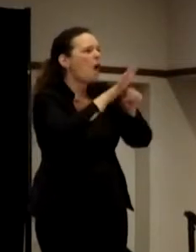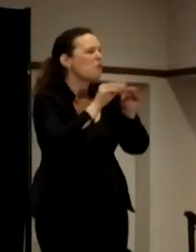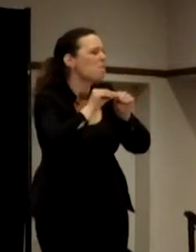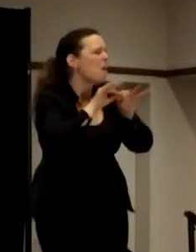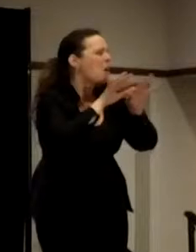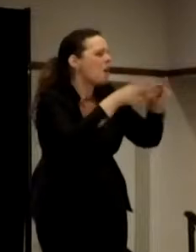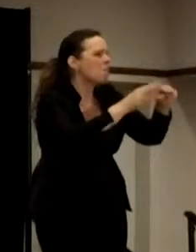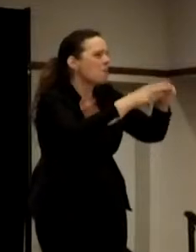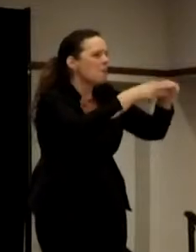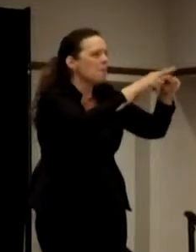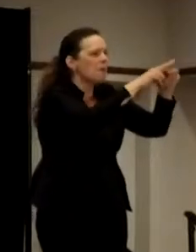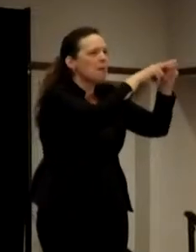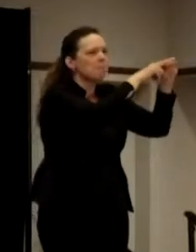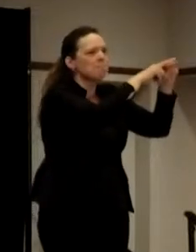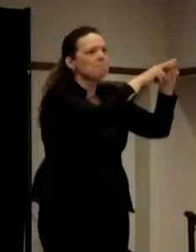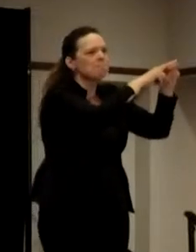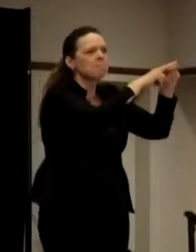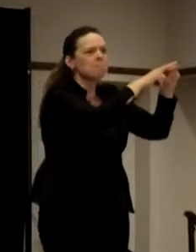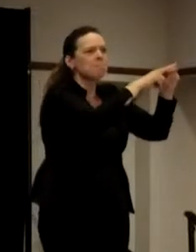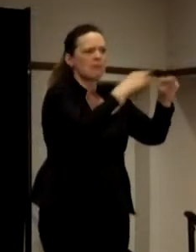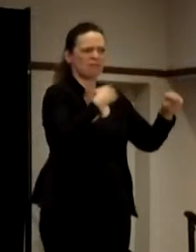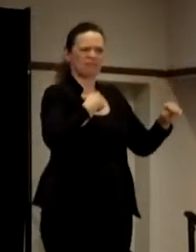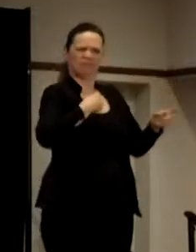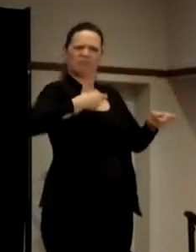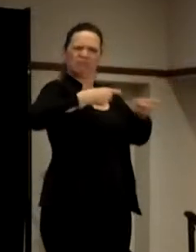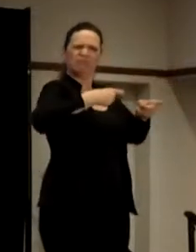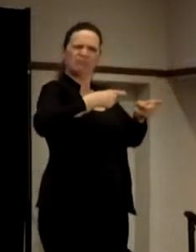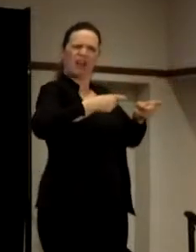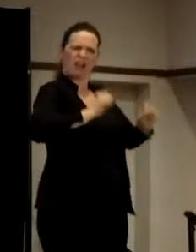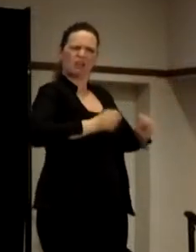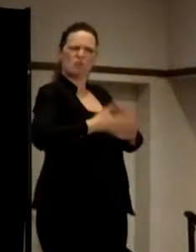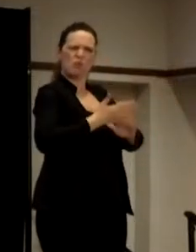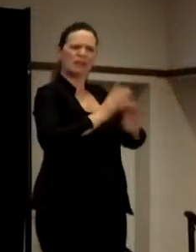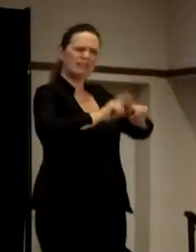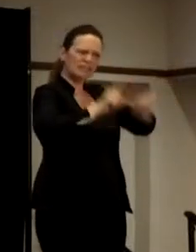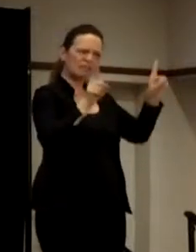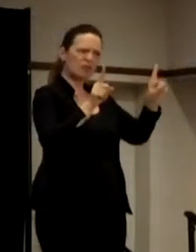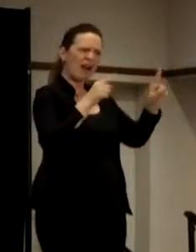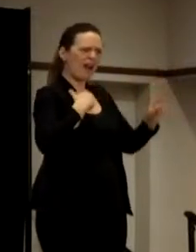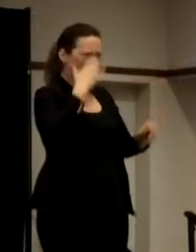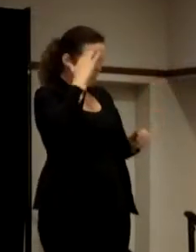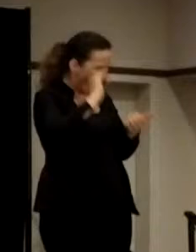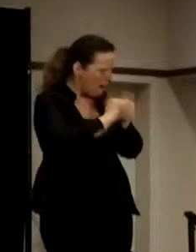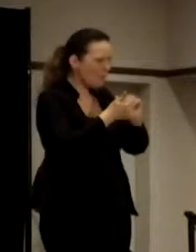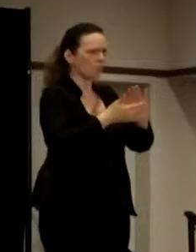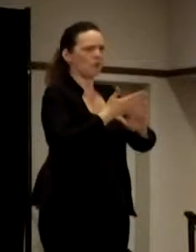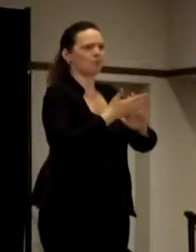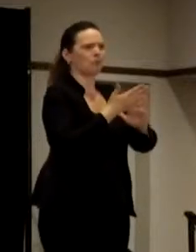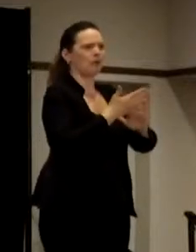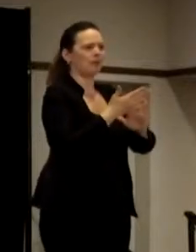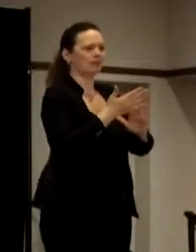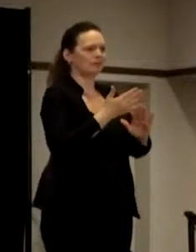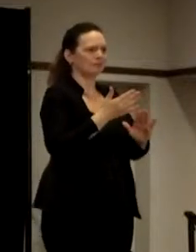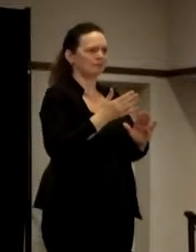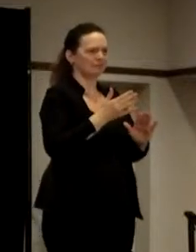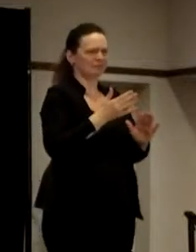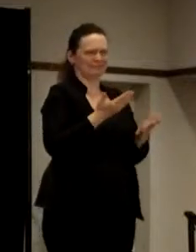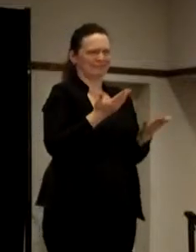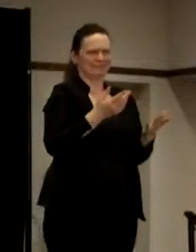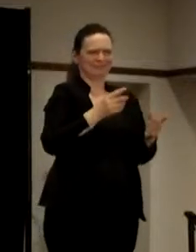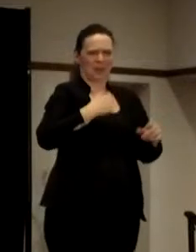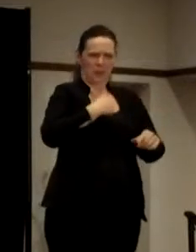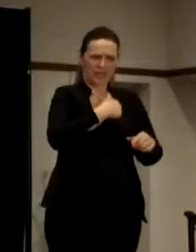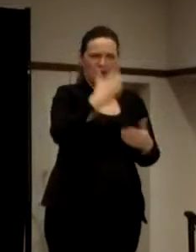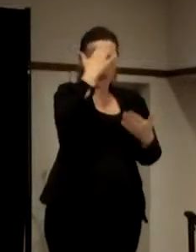at restaurants? I think 75 is a good number right now. I think the hours of operation is problematic. What time would you have them closed?